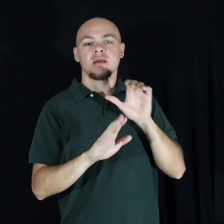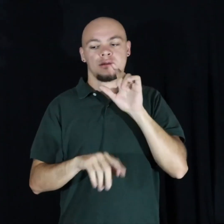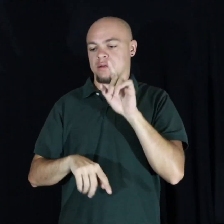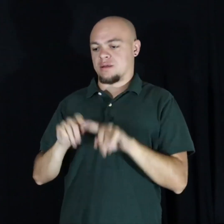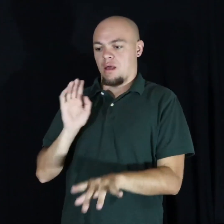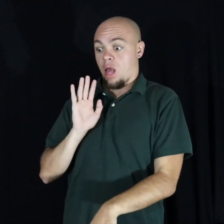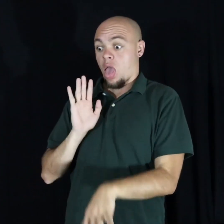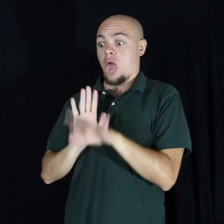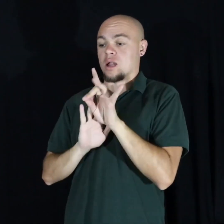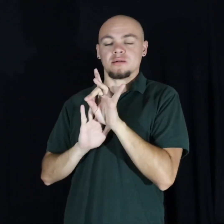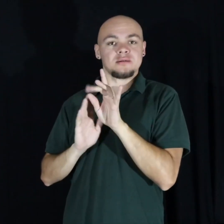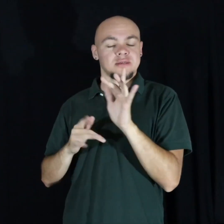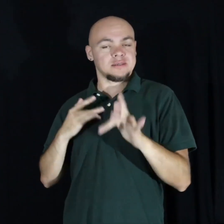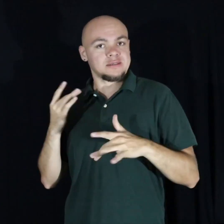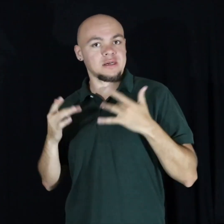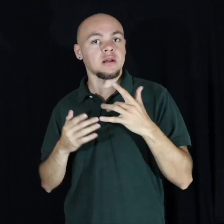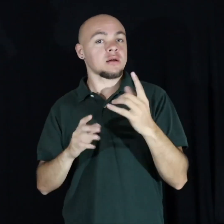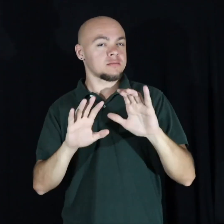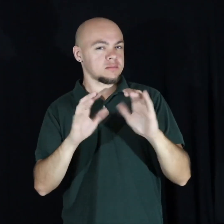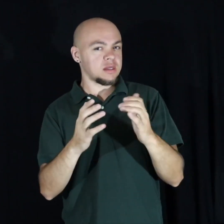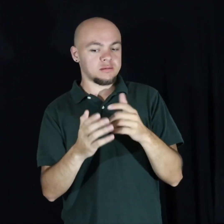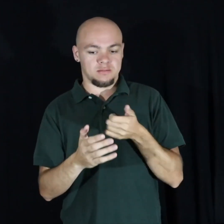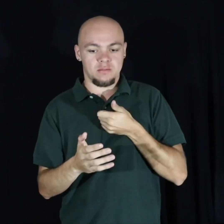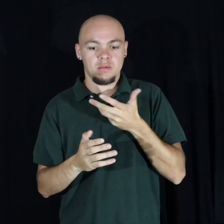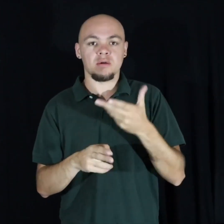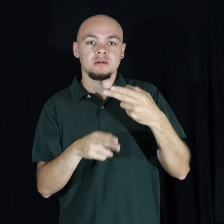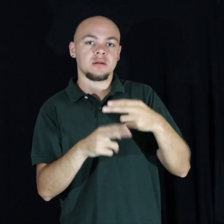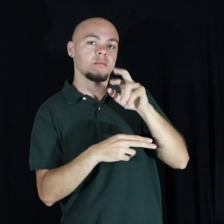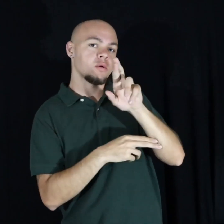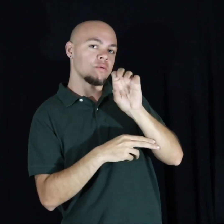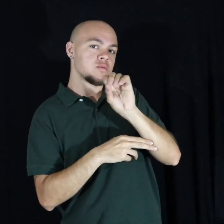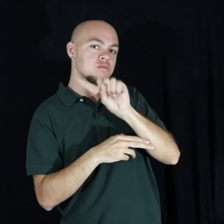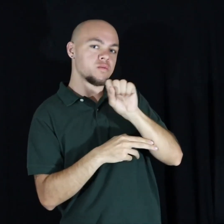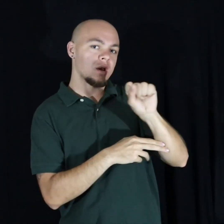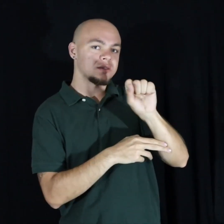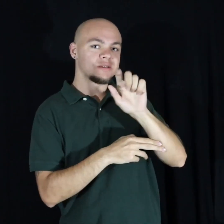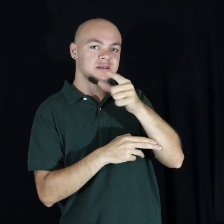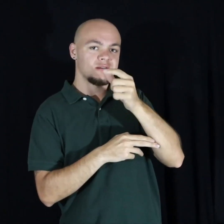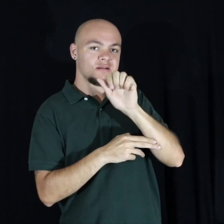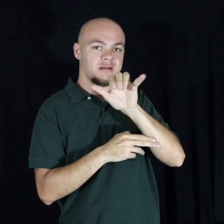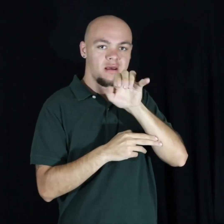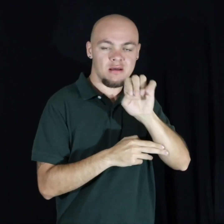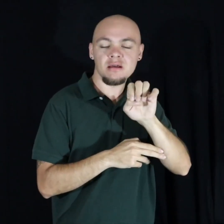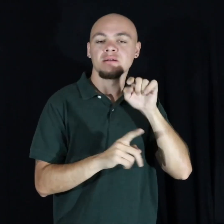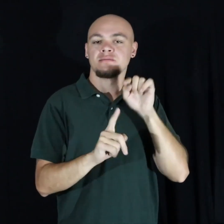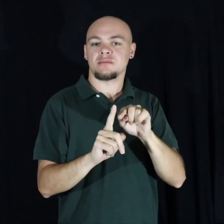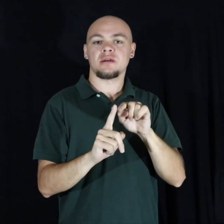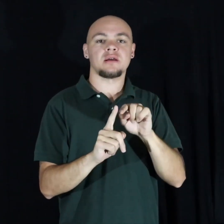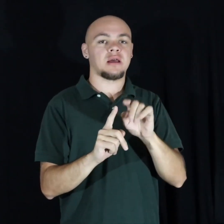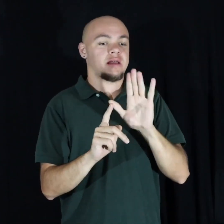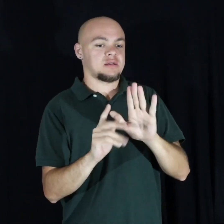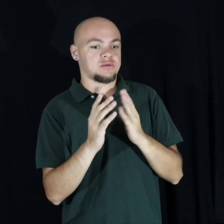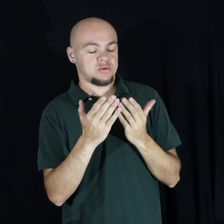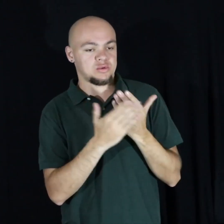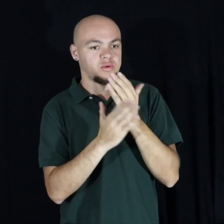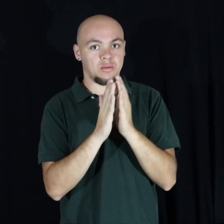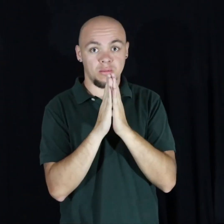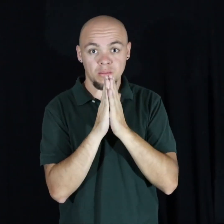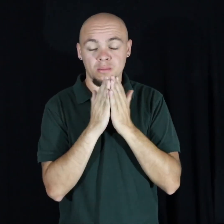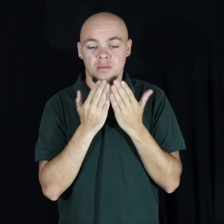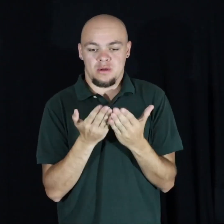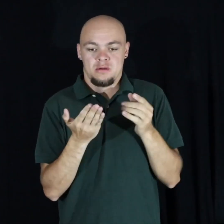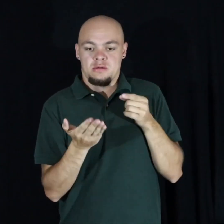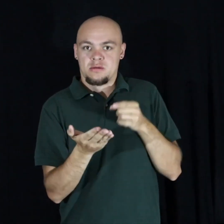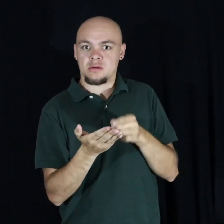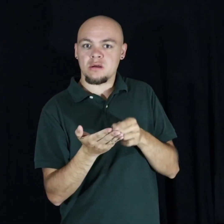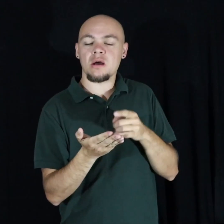remember one time in class, we were studying a poet by the name of Ross Gay. In his new book, The Catalog of Unabashed Gratitude, right? It's